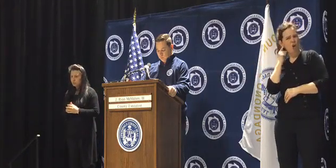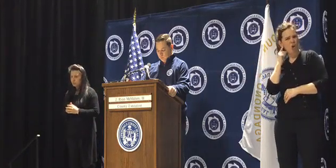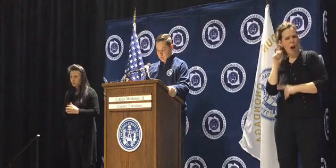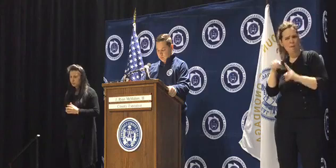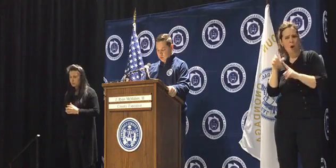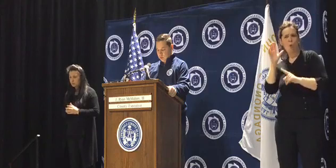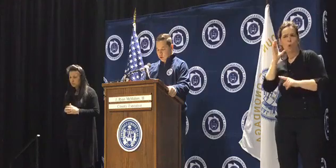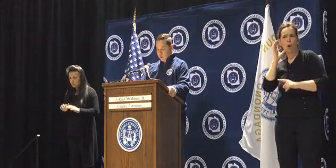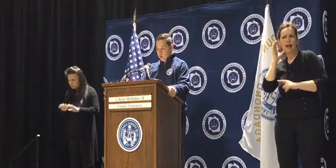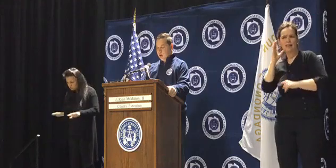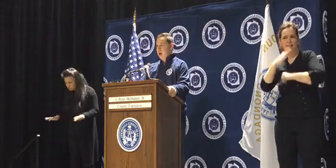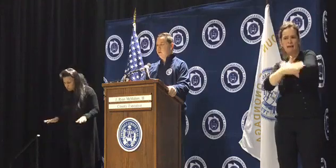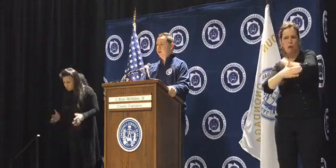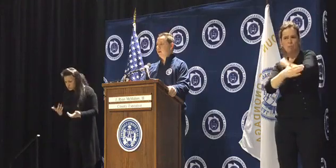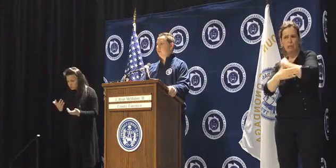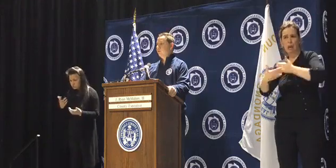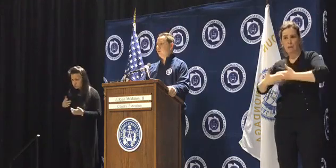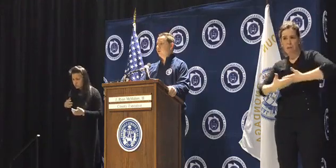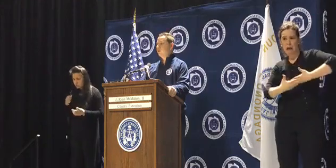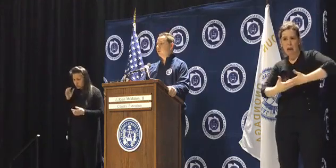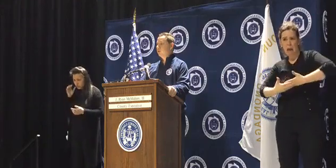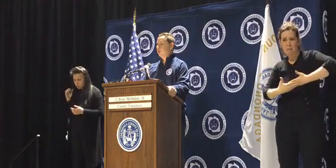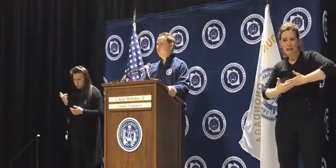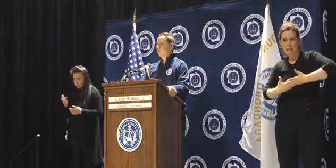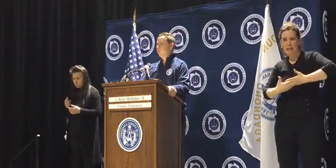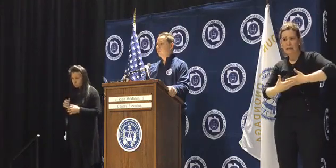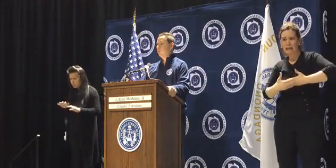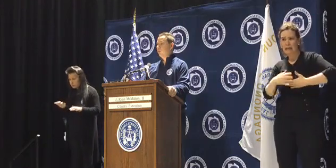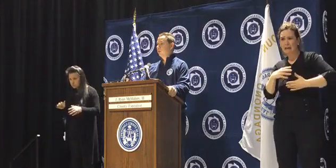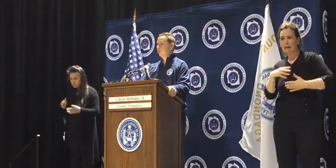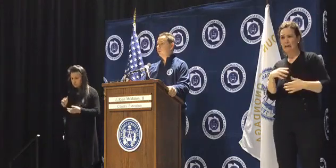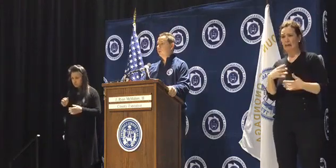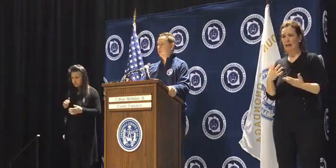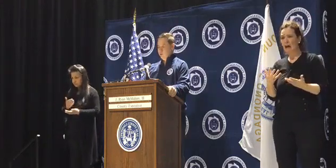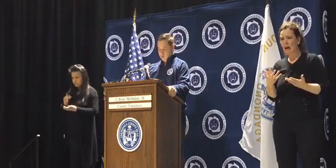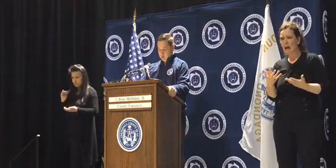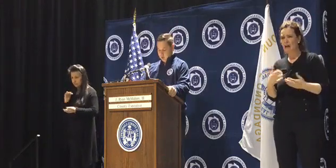20s, 30s. We don't have any information on children at this point.